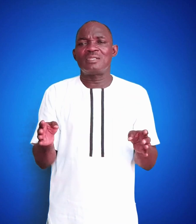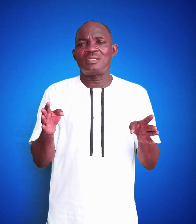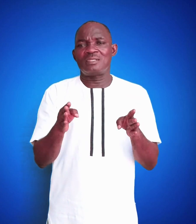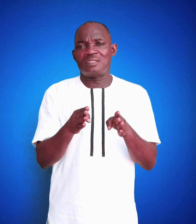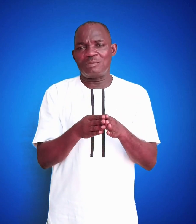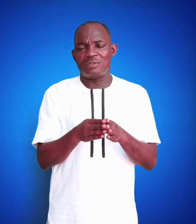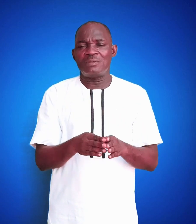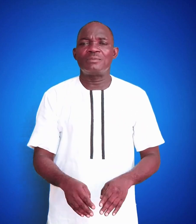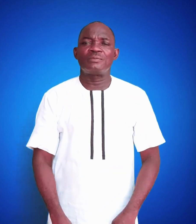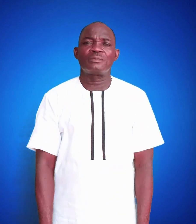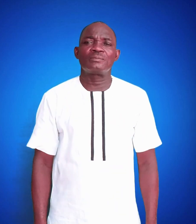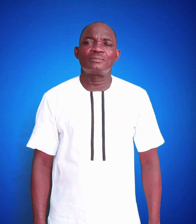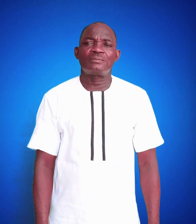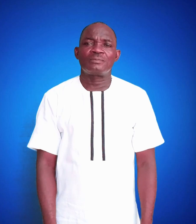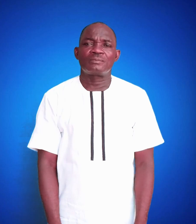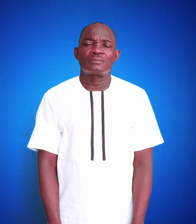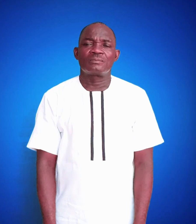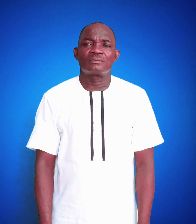Assembly.